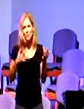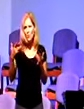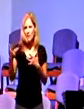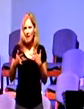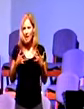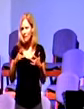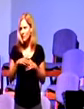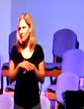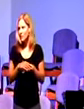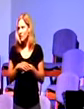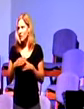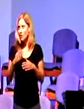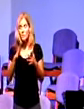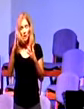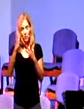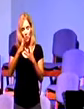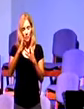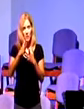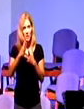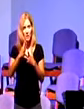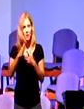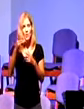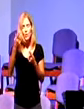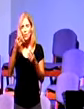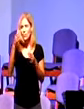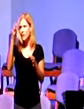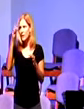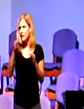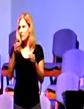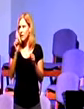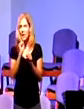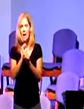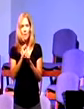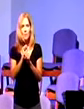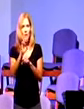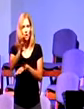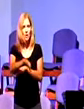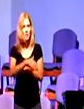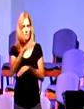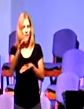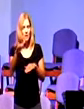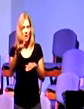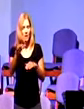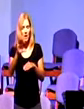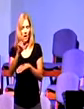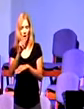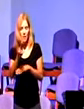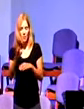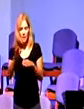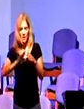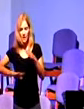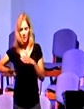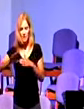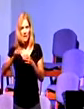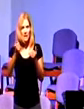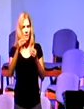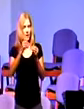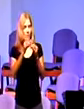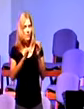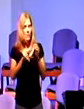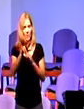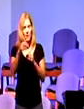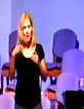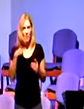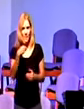excited. So my sophomore year, we decided to make an Operation Christmas Child Club on campus. And today we have over 300